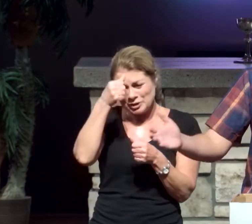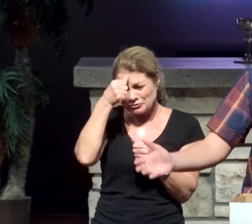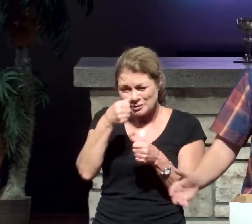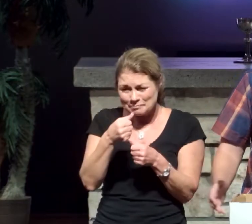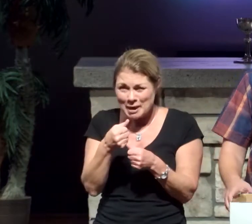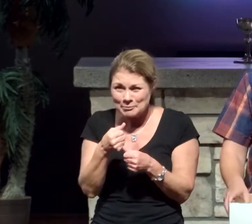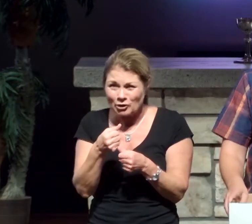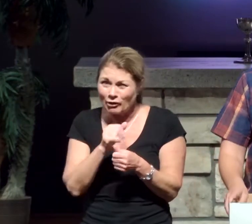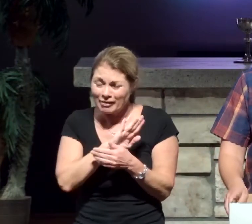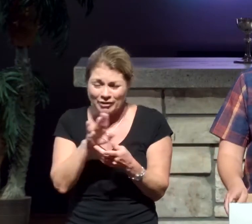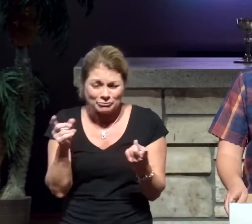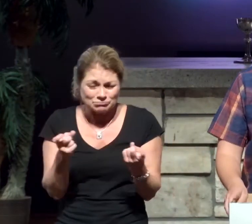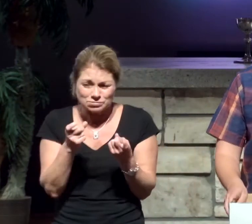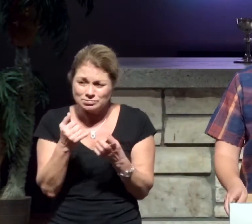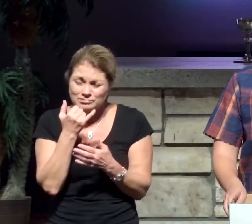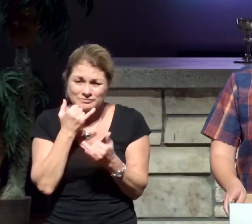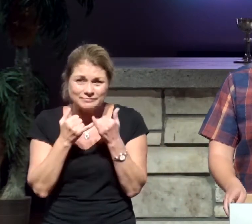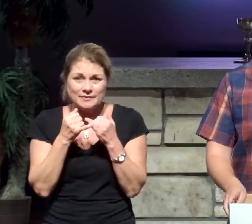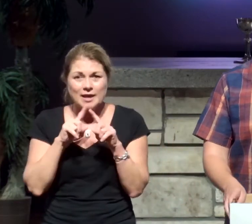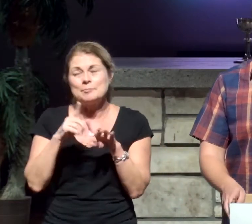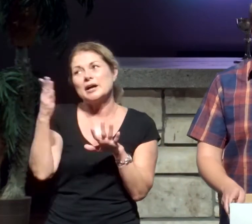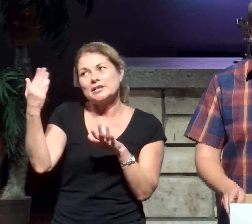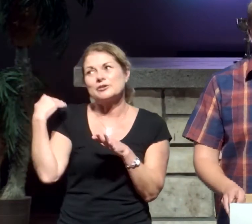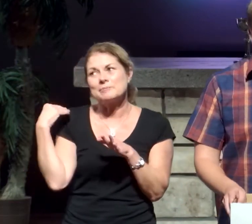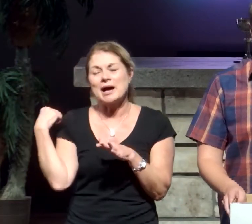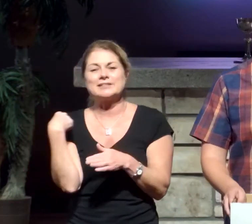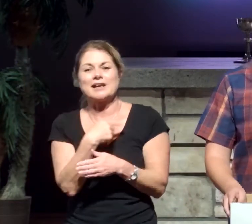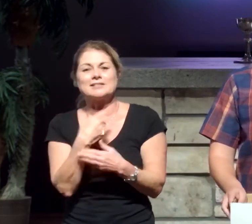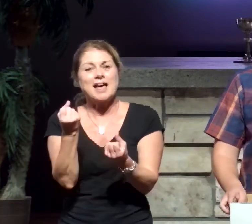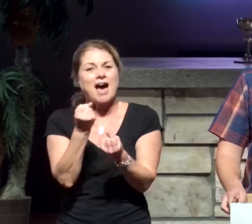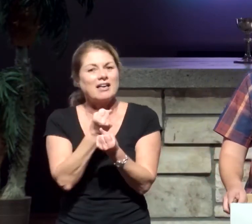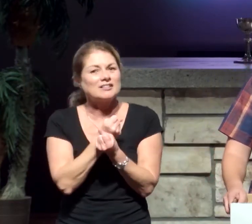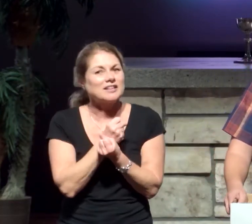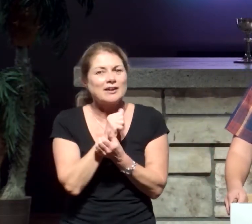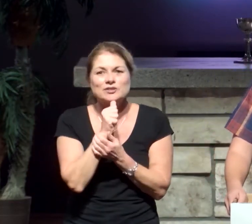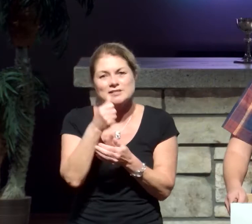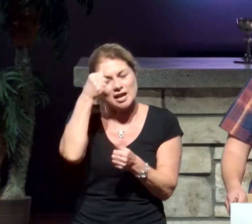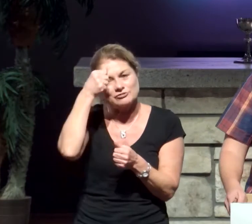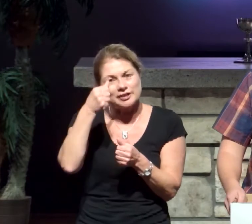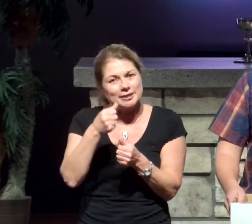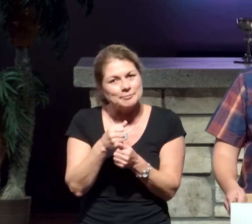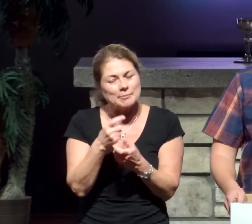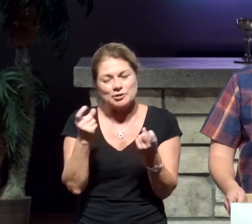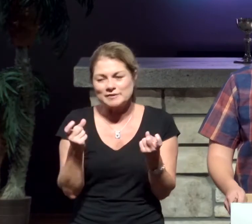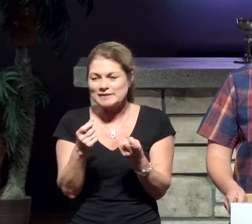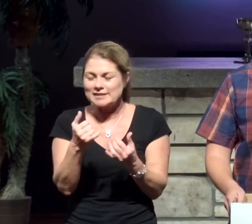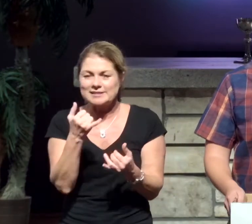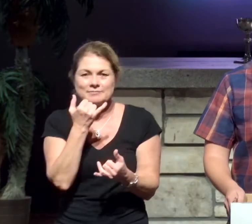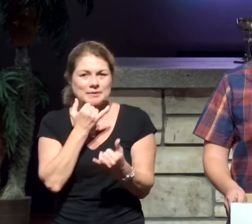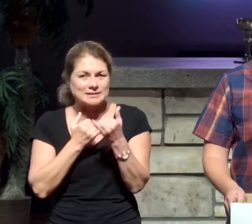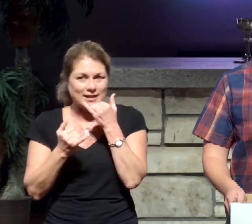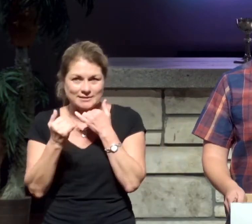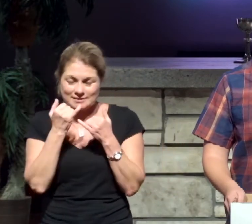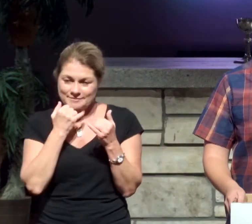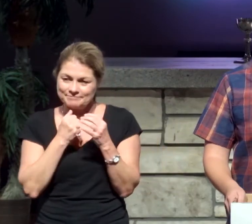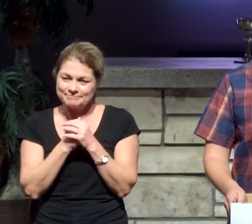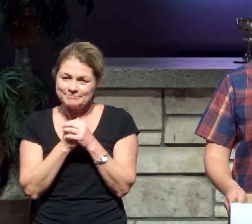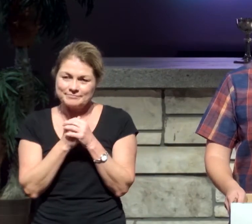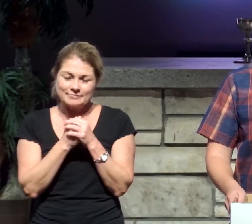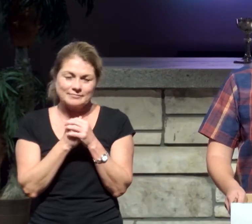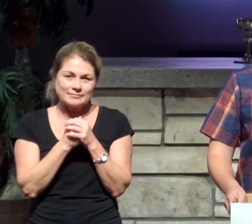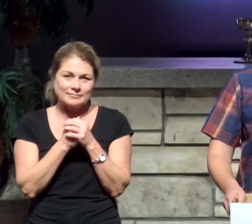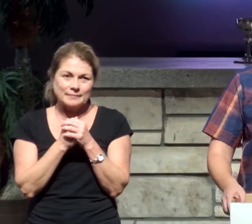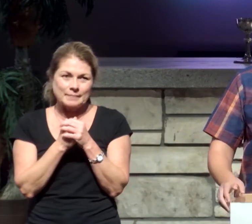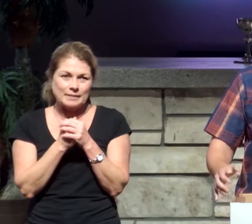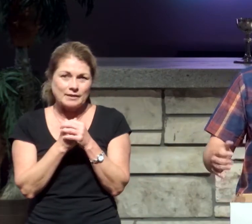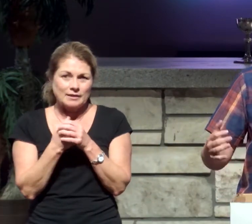remind us today that love in its very nature keeps no record of wrongs. And so, Lord, we ask